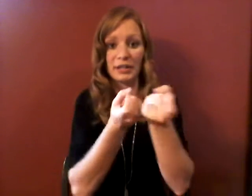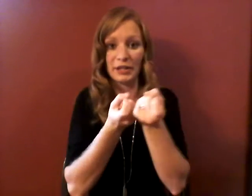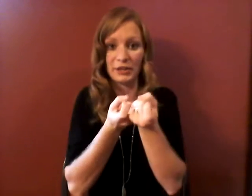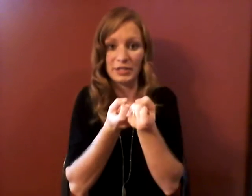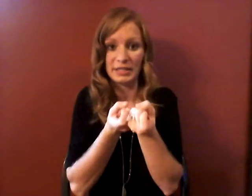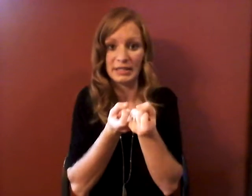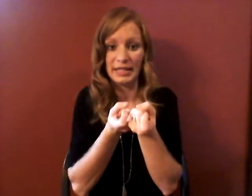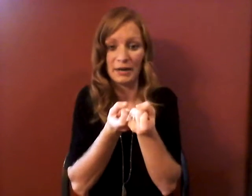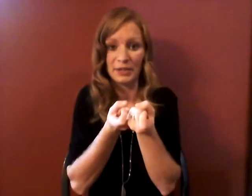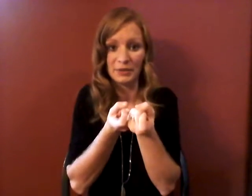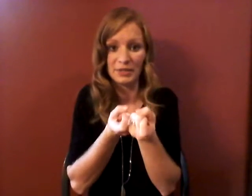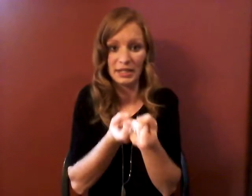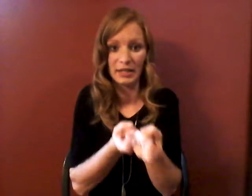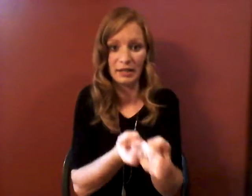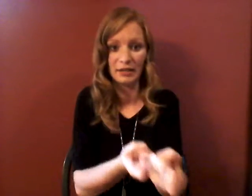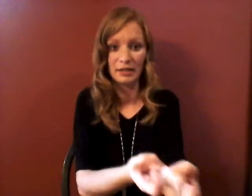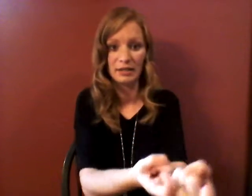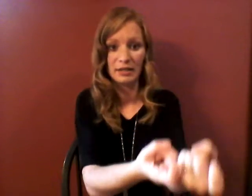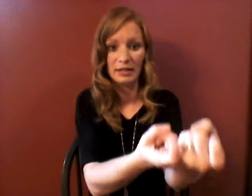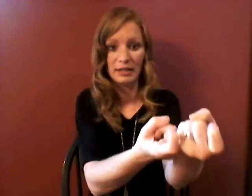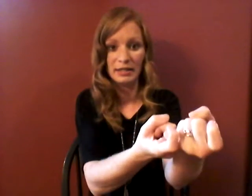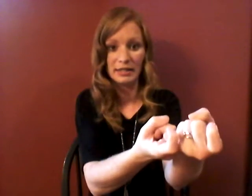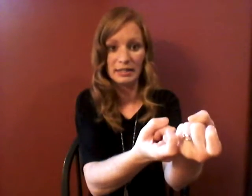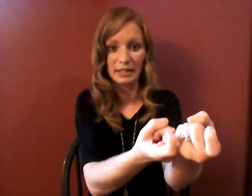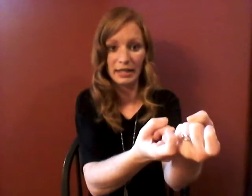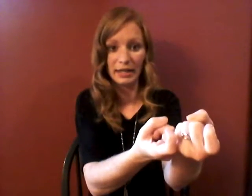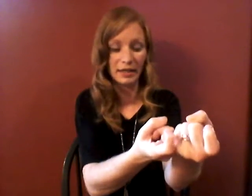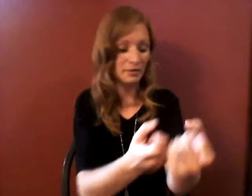you're downhill skiing. Skiing.